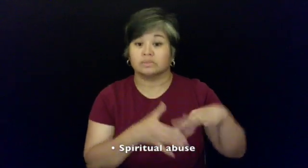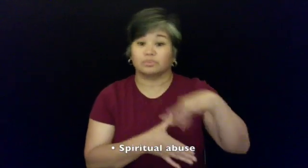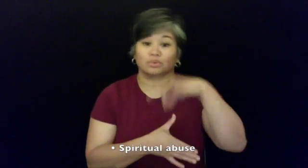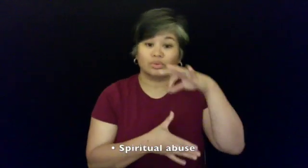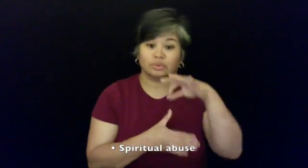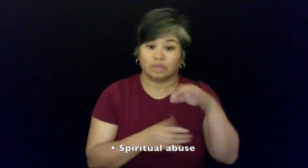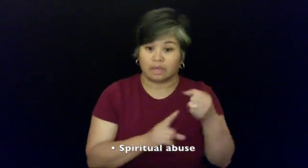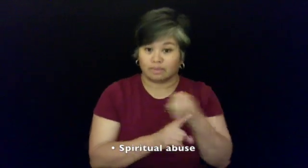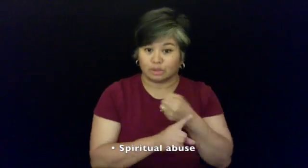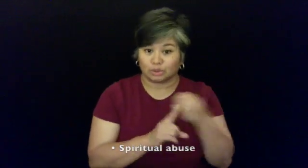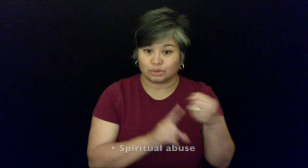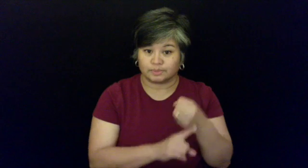spiritual abuse.